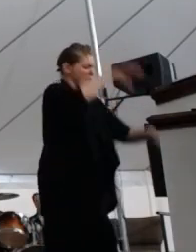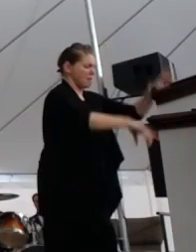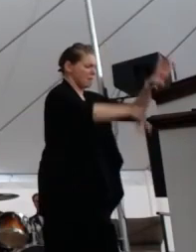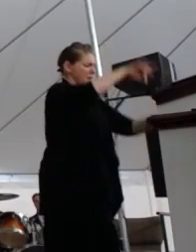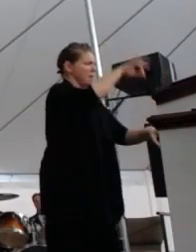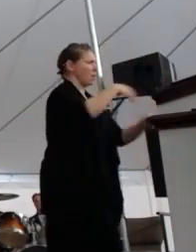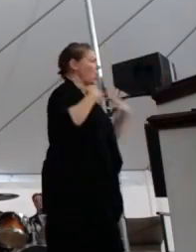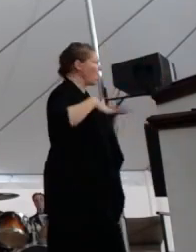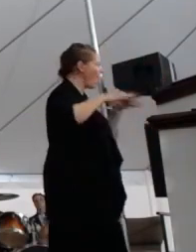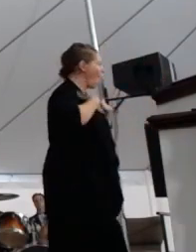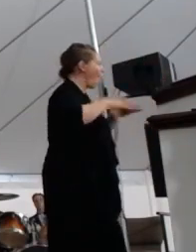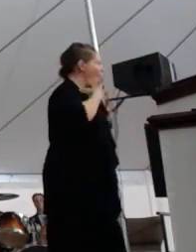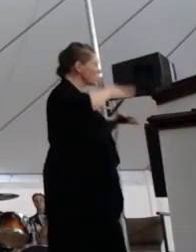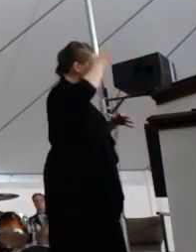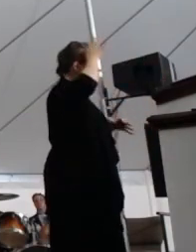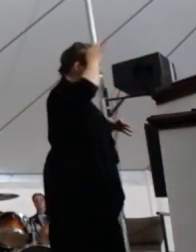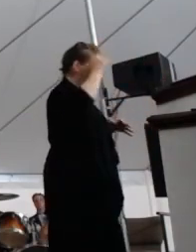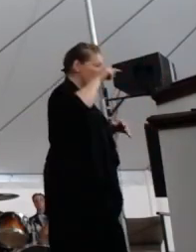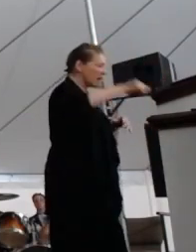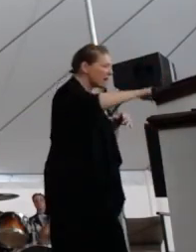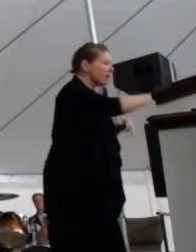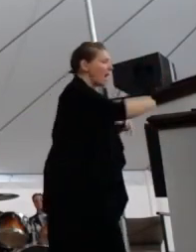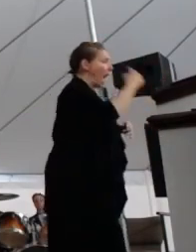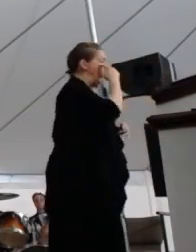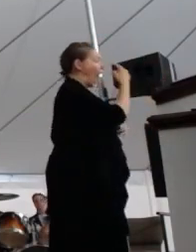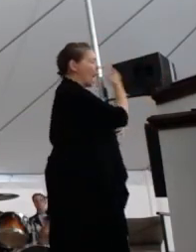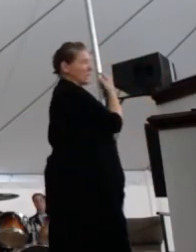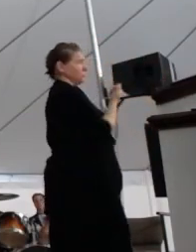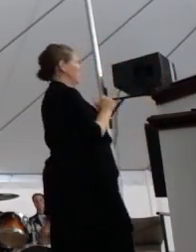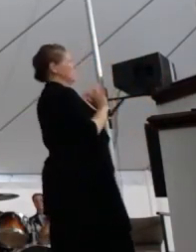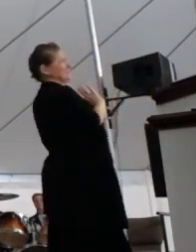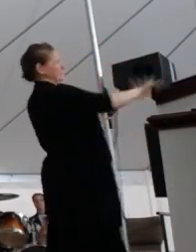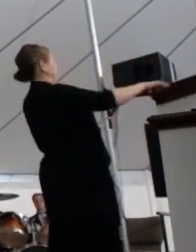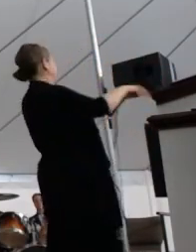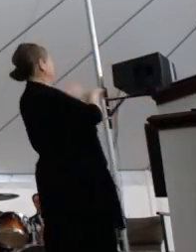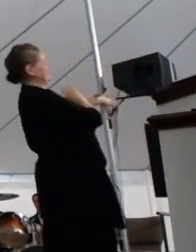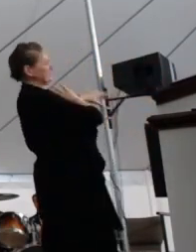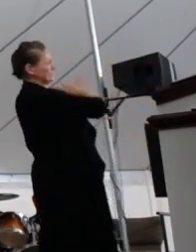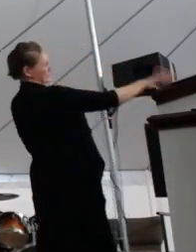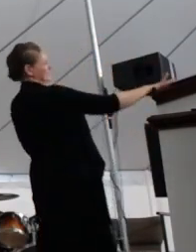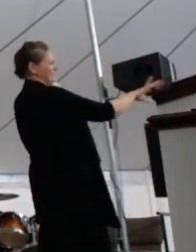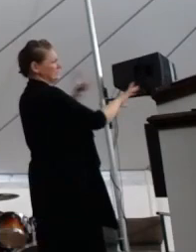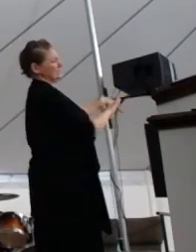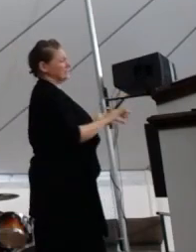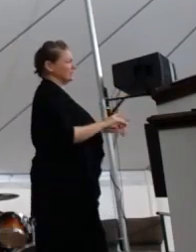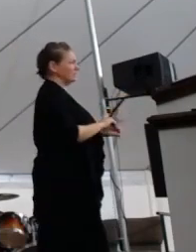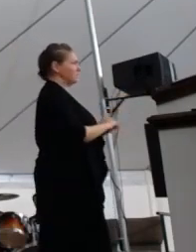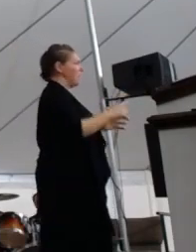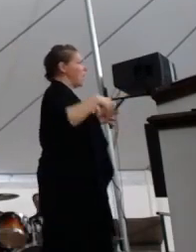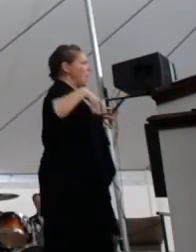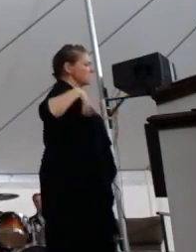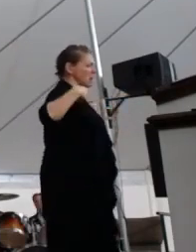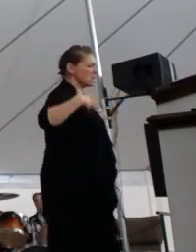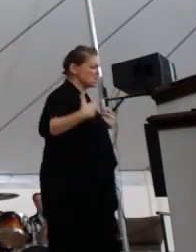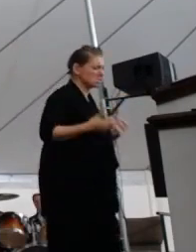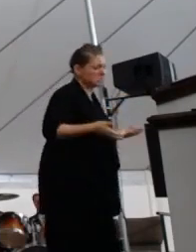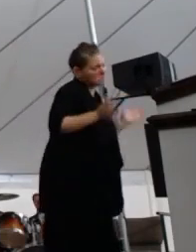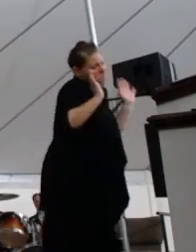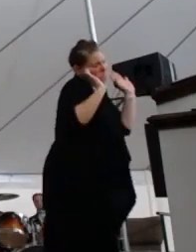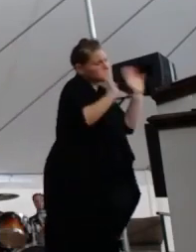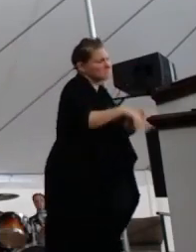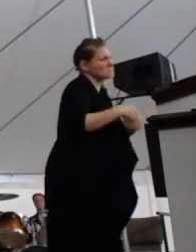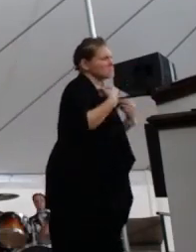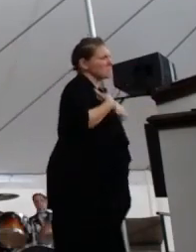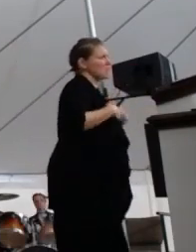her hair and poking at her eyes. And she would try to bat them away. And finally, they got where they were not interested in her anymore, and